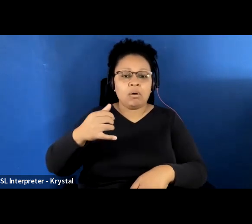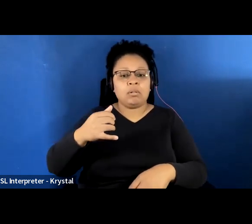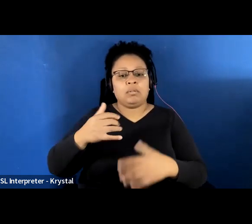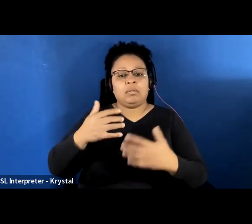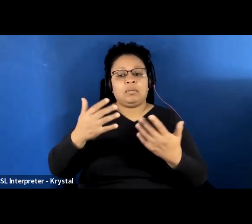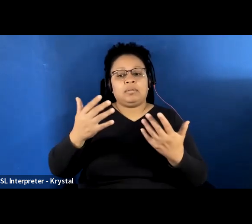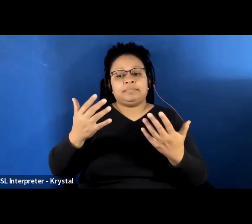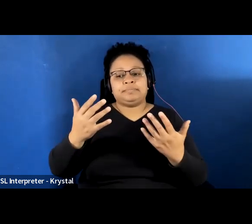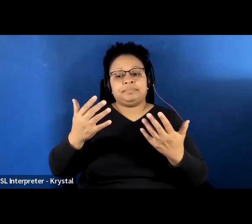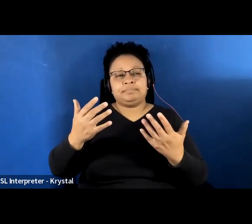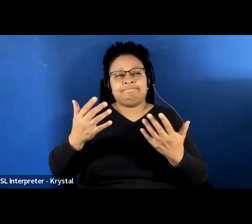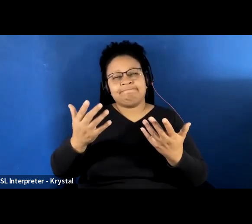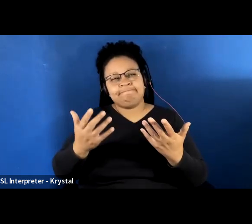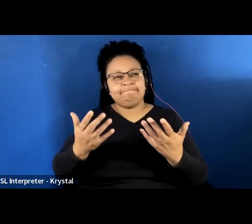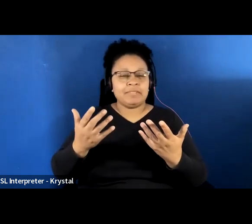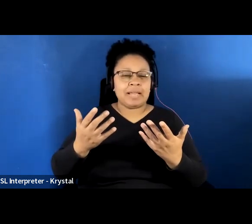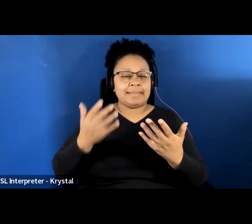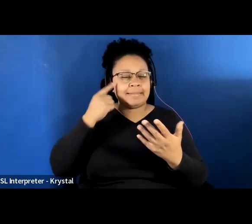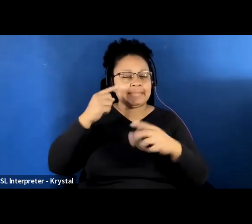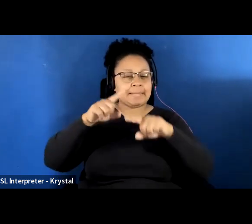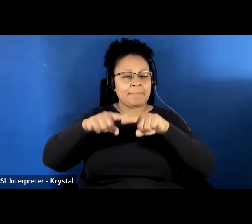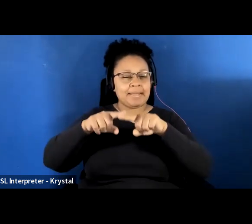But yeah, so I would say it depends on,